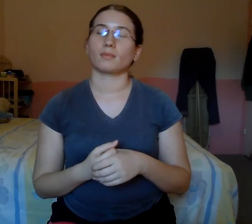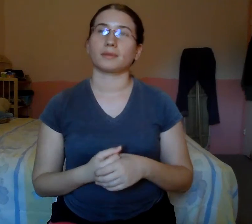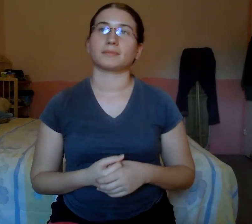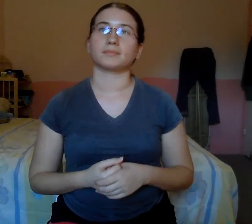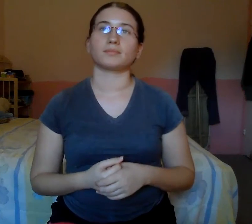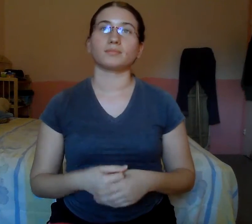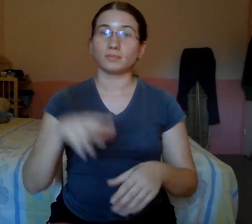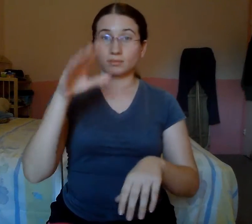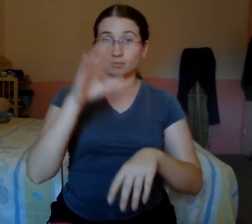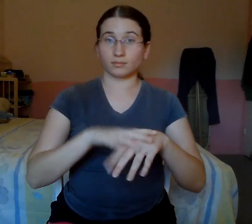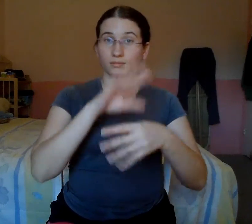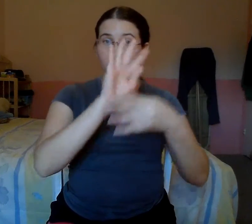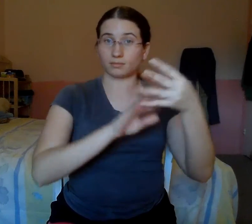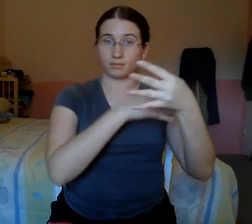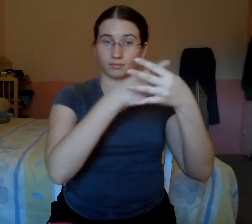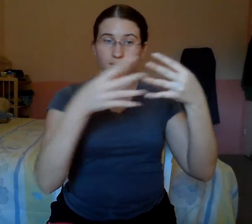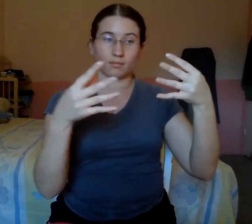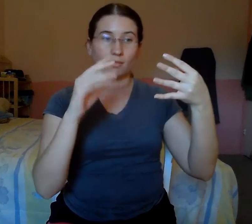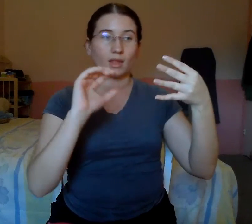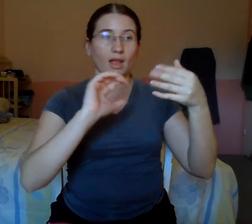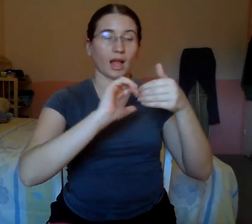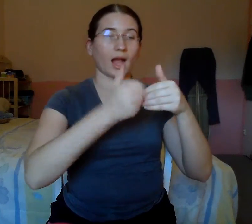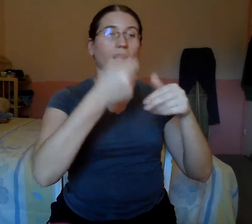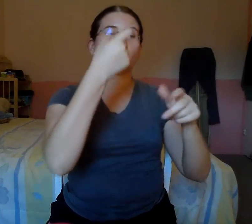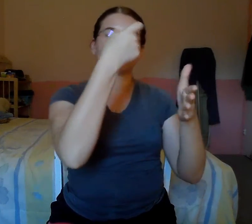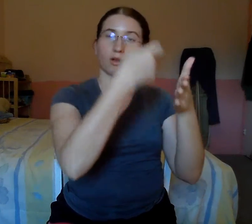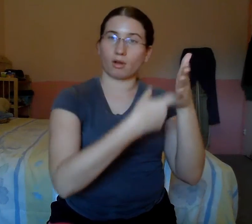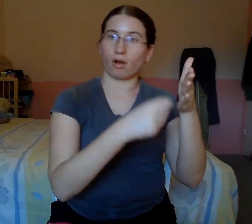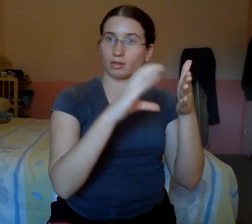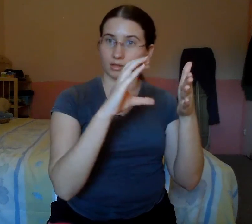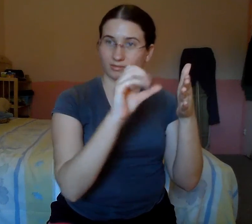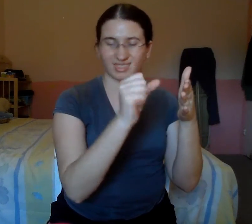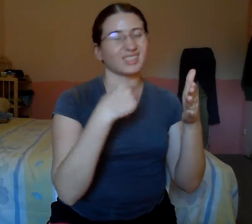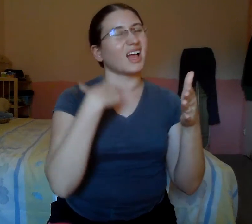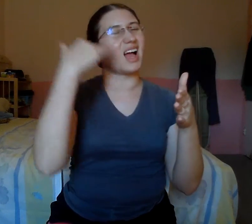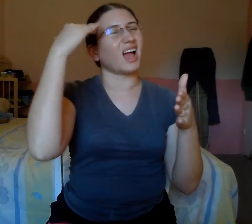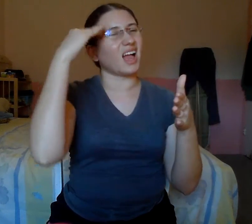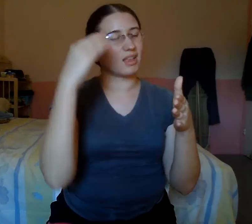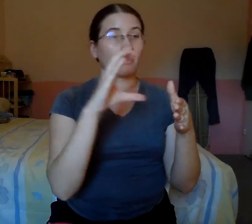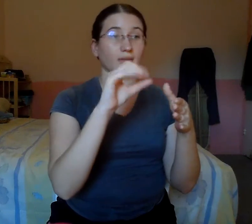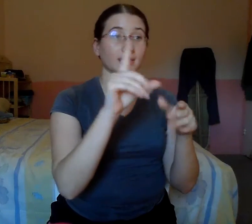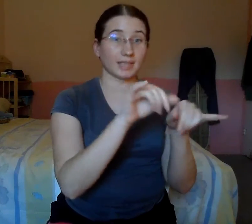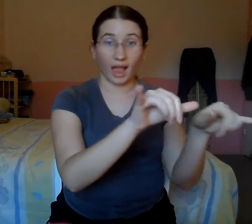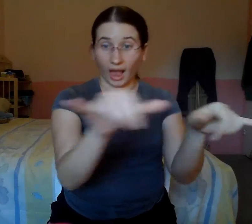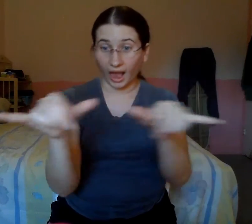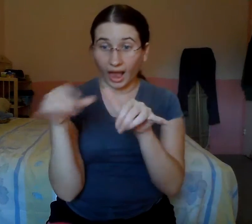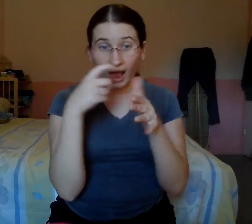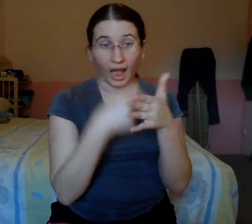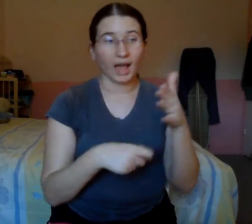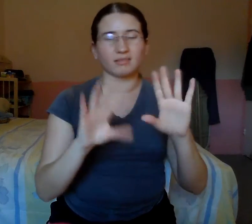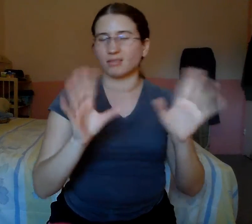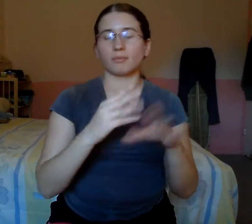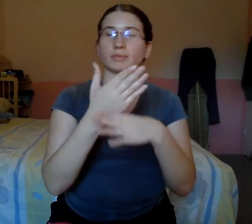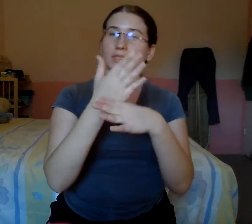a graph, how we can relate the price of CDs, and they're not always the same price, but we're going to just give like an average price